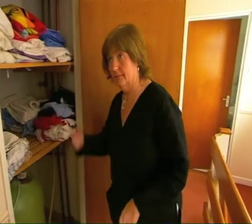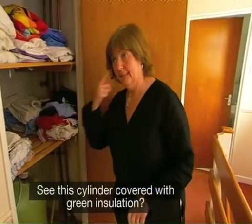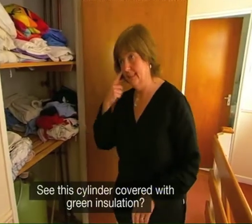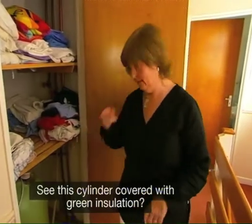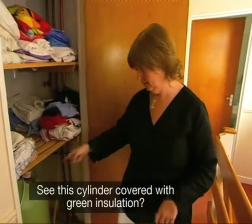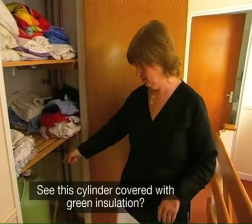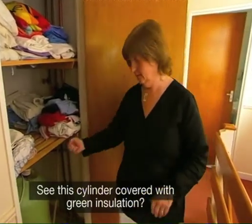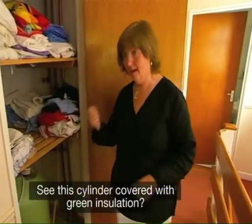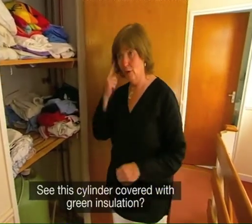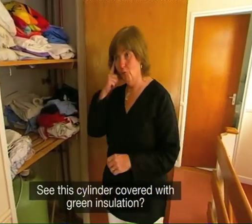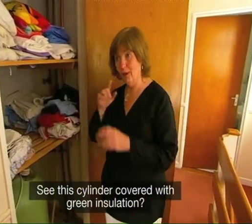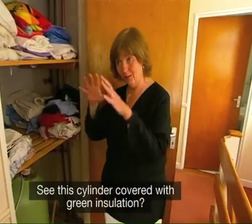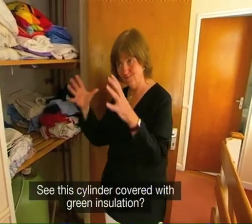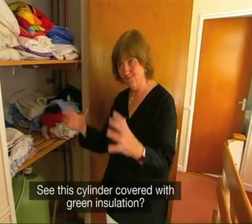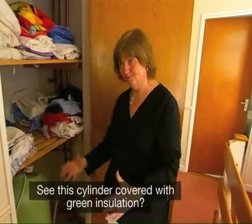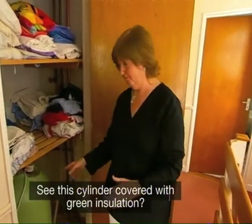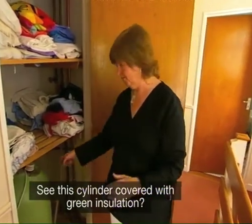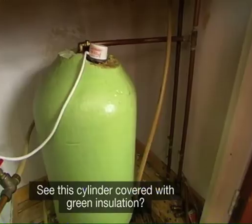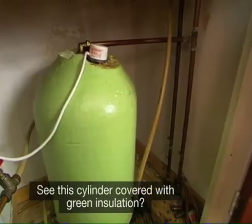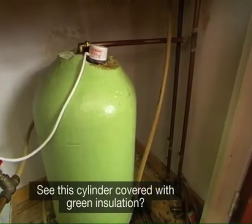See the cylinder covered with green insulation?